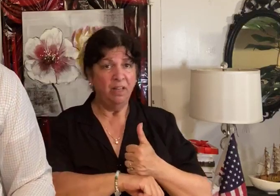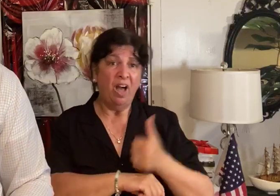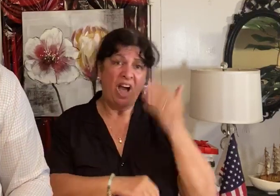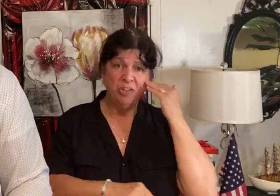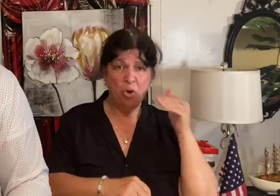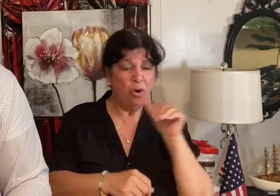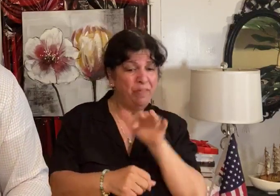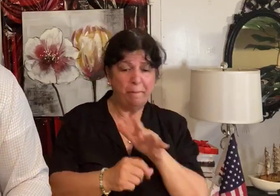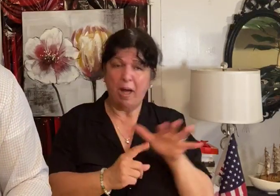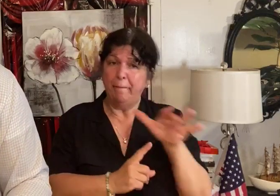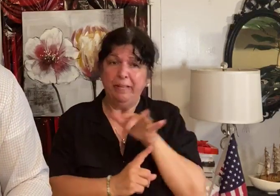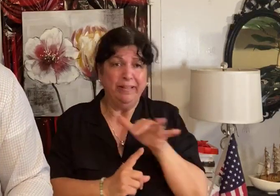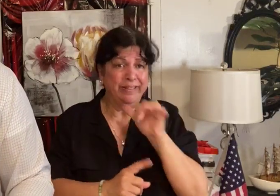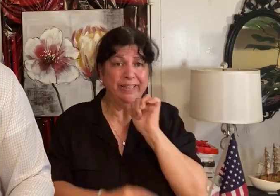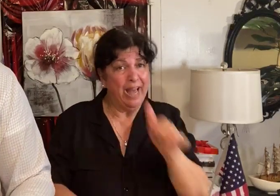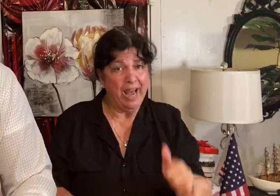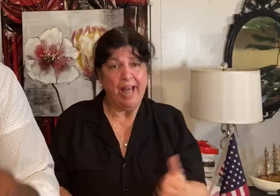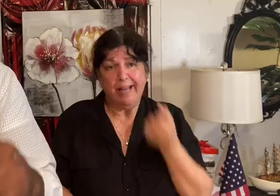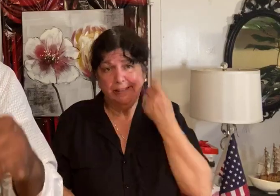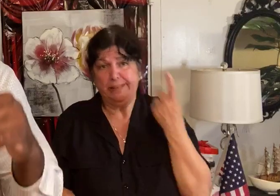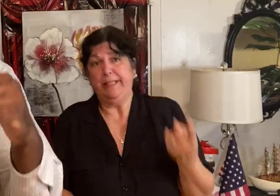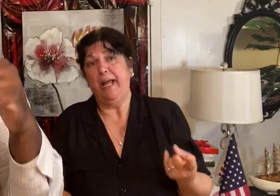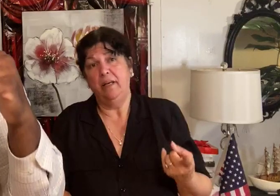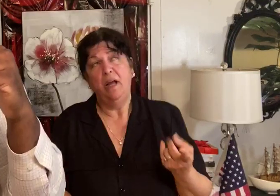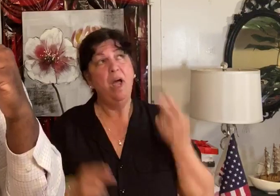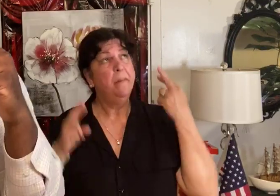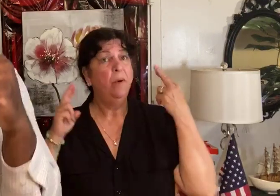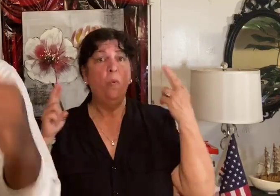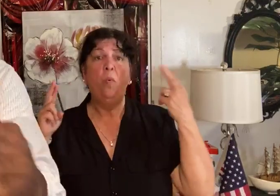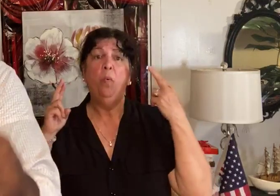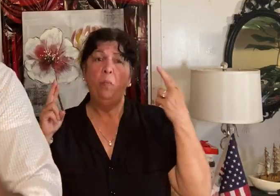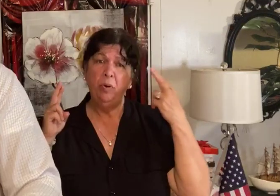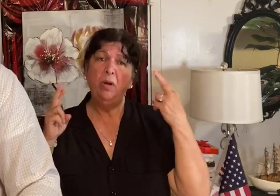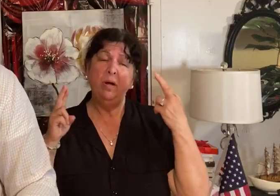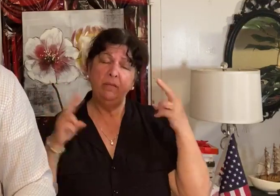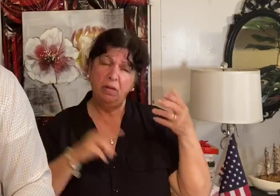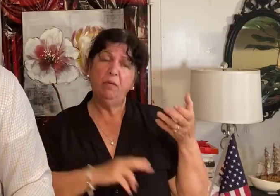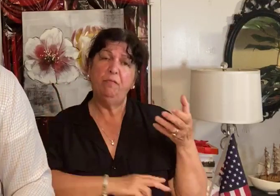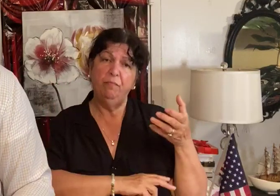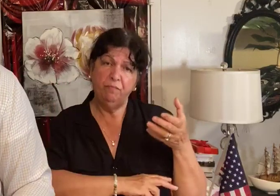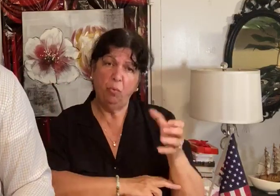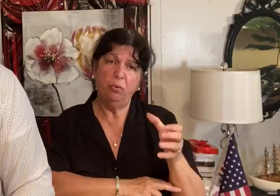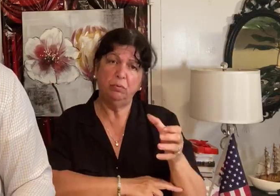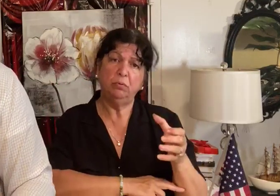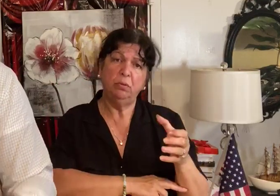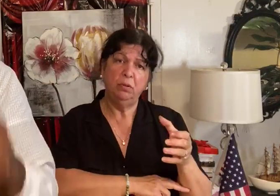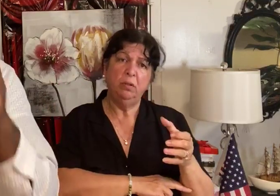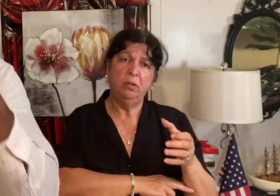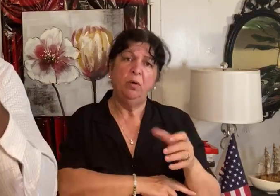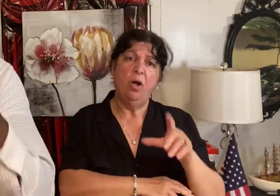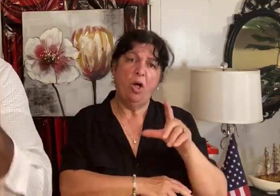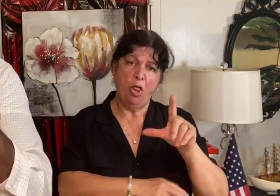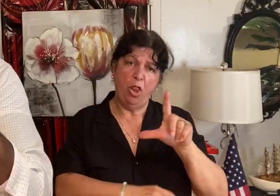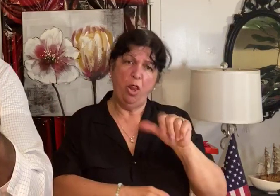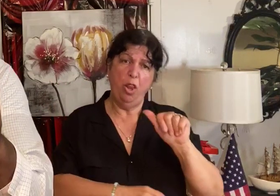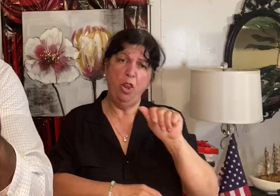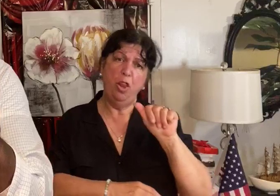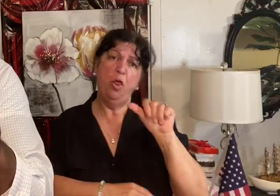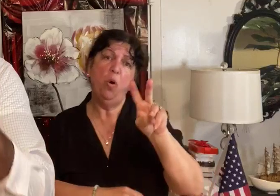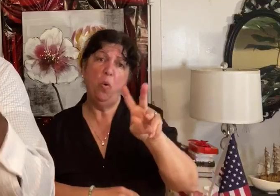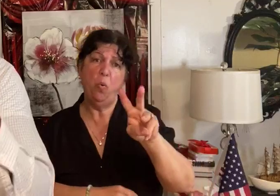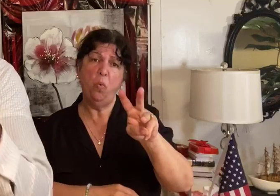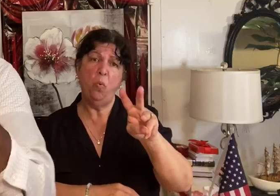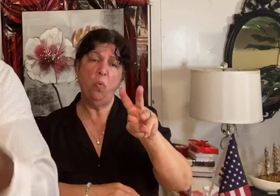unpopular amongst a lot of people. And I'm hoping that they enforce the law. And I hope